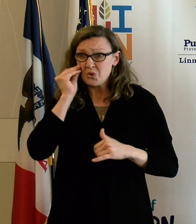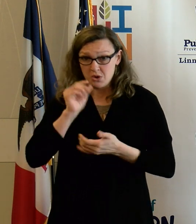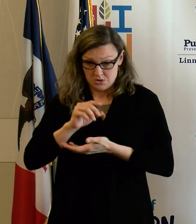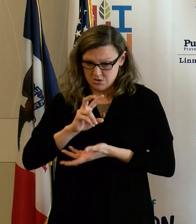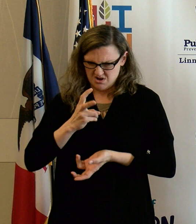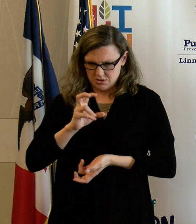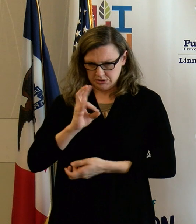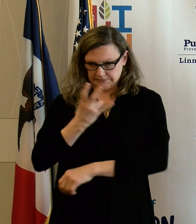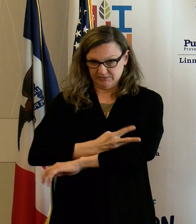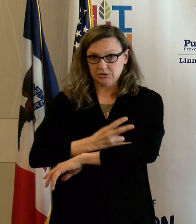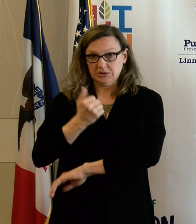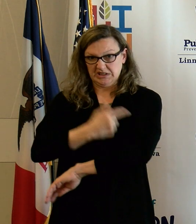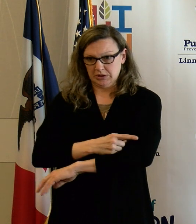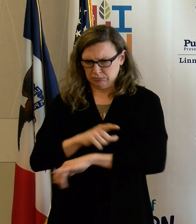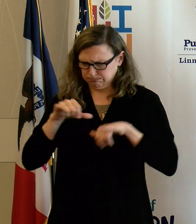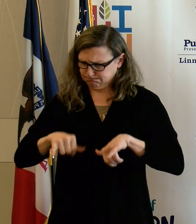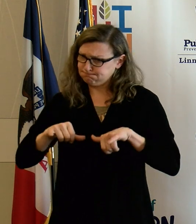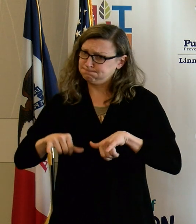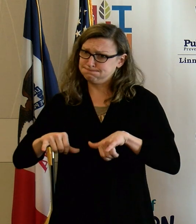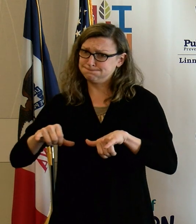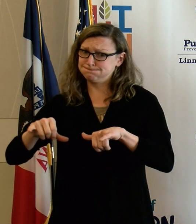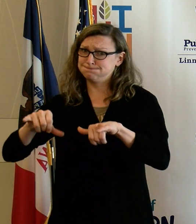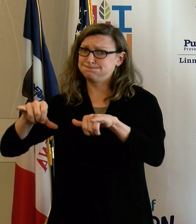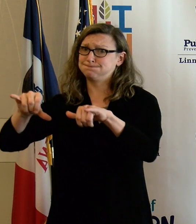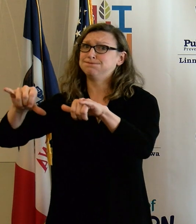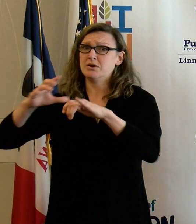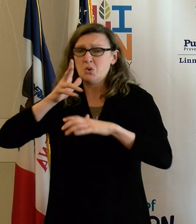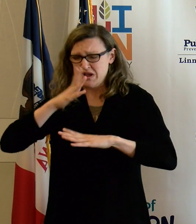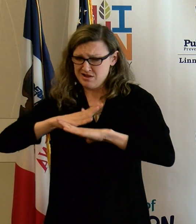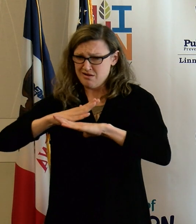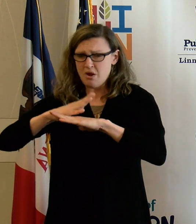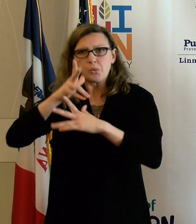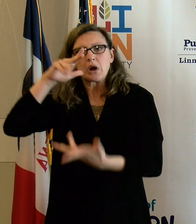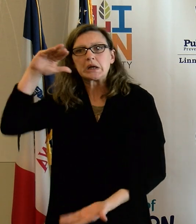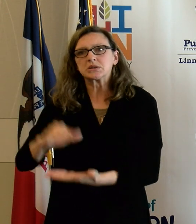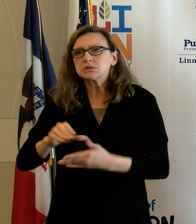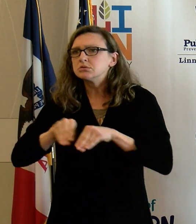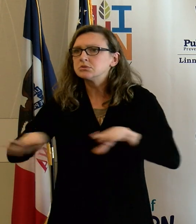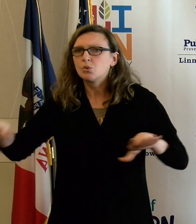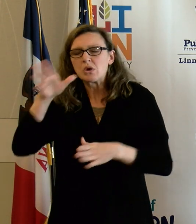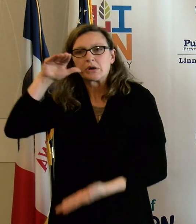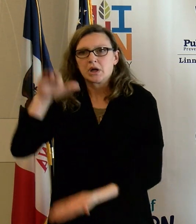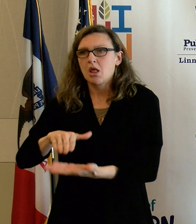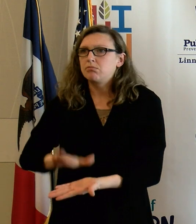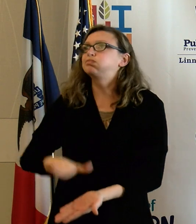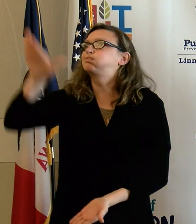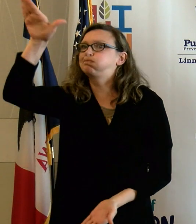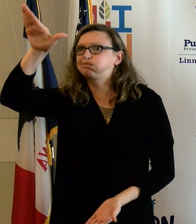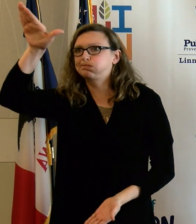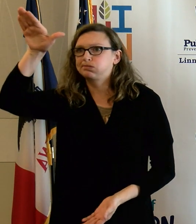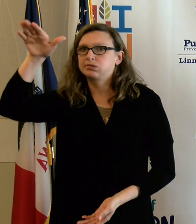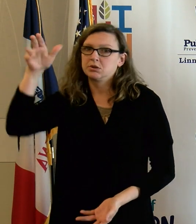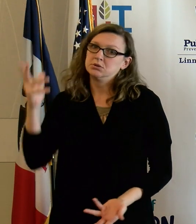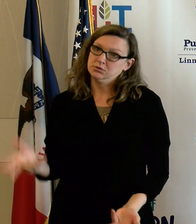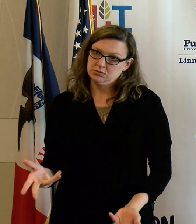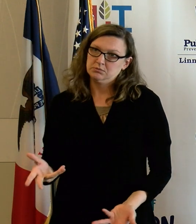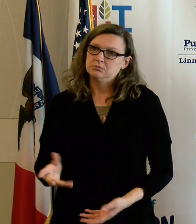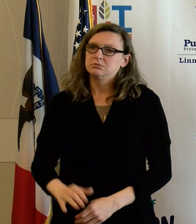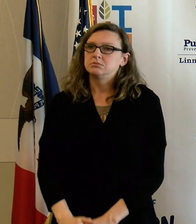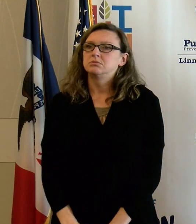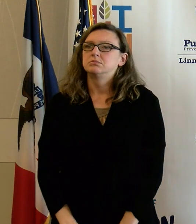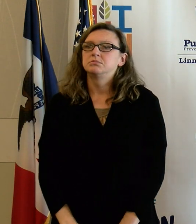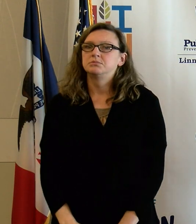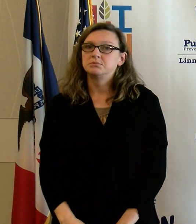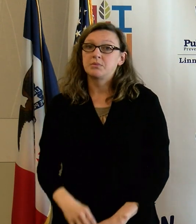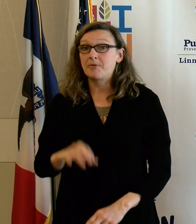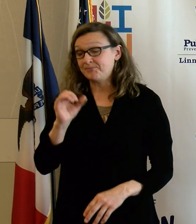how much we can prevent each other and ourselves from becoming infected is going to determine where that peak is and how